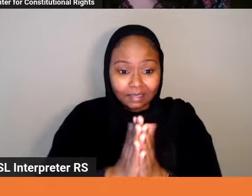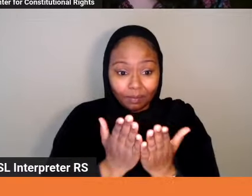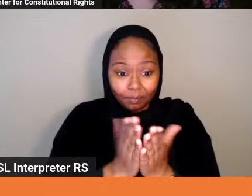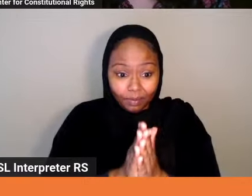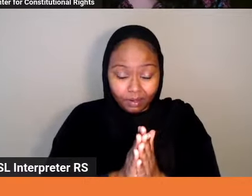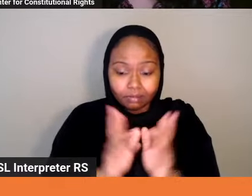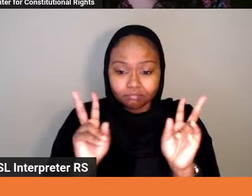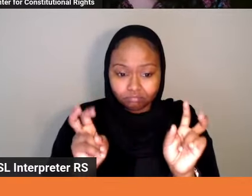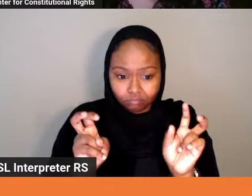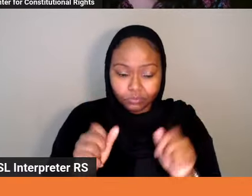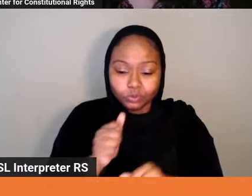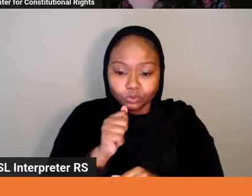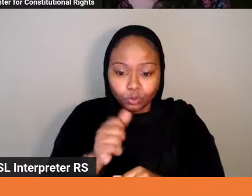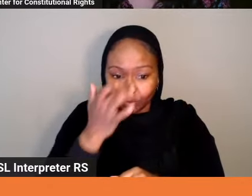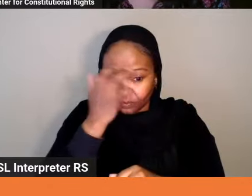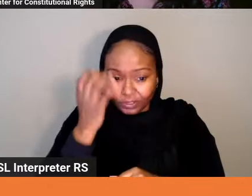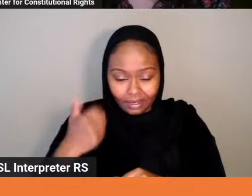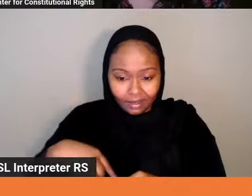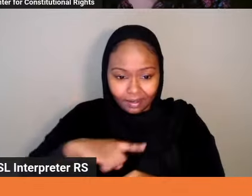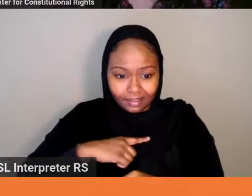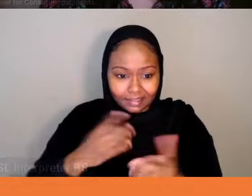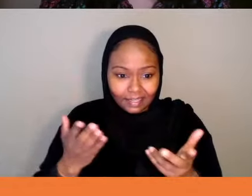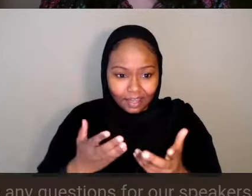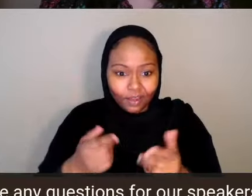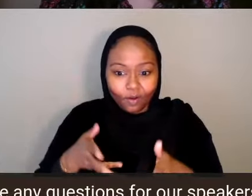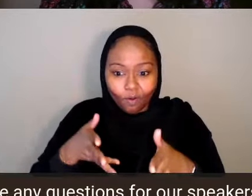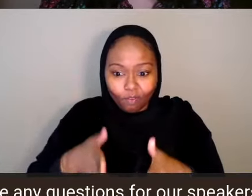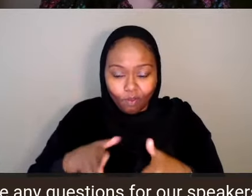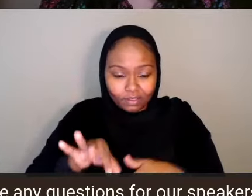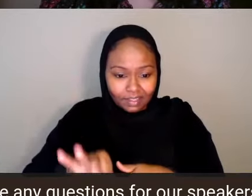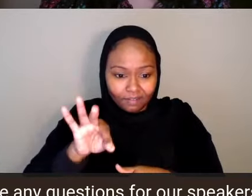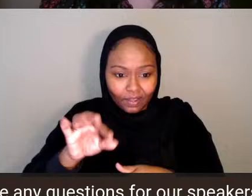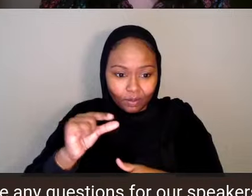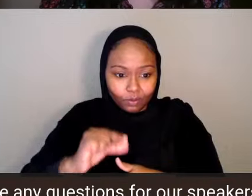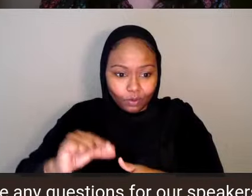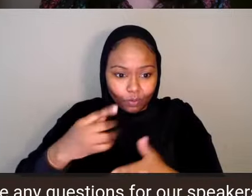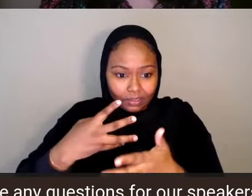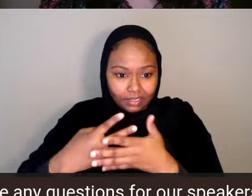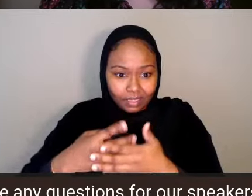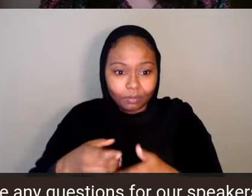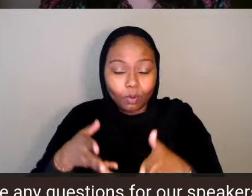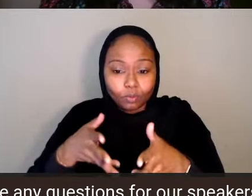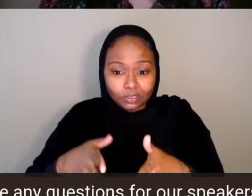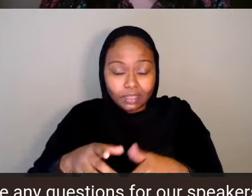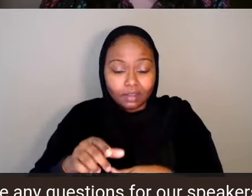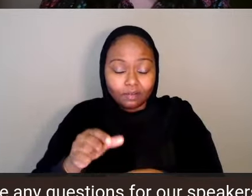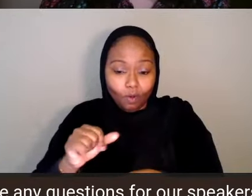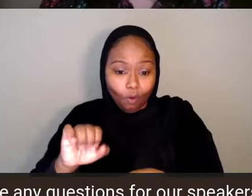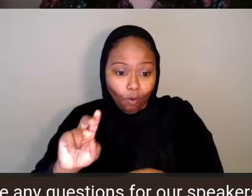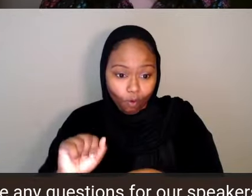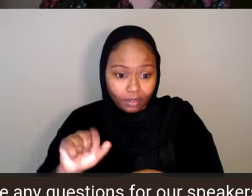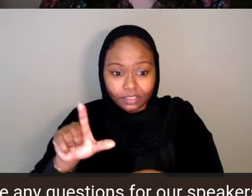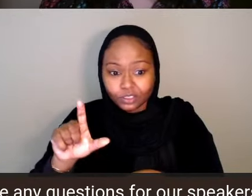Here, Lost and Found at Guantanamo, was released in August 2021.